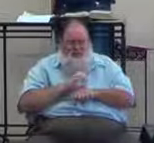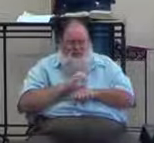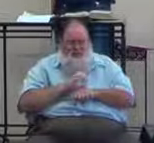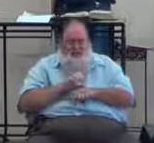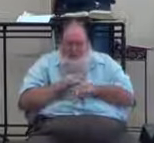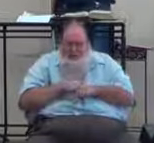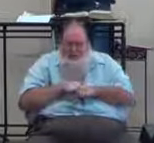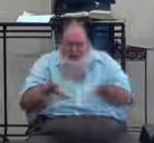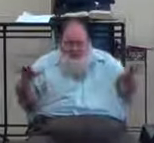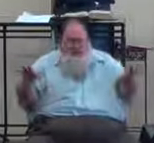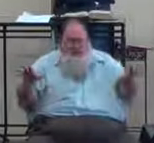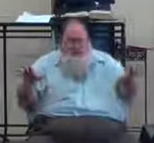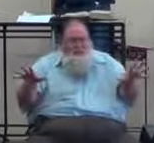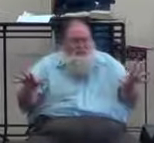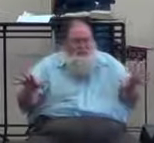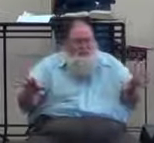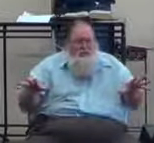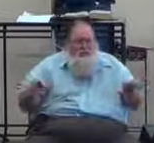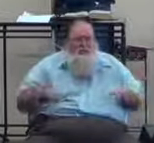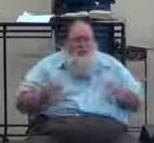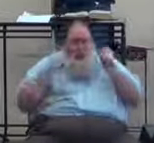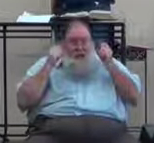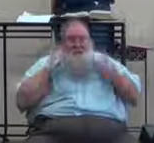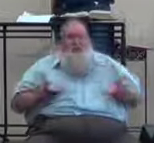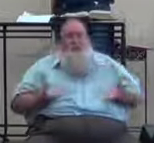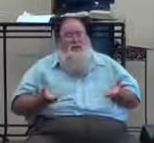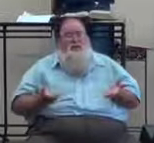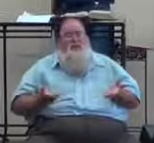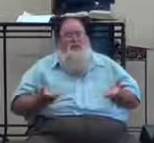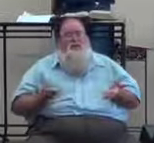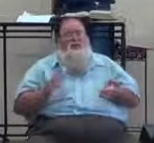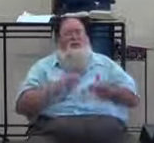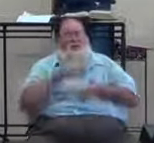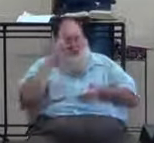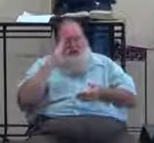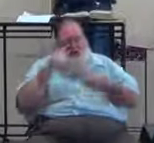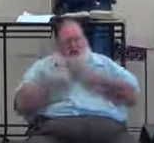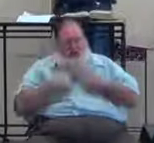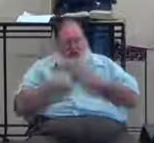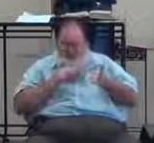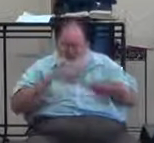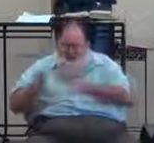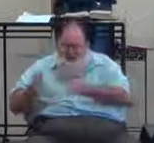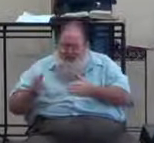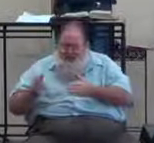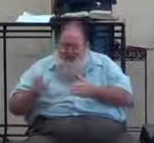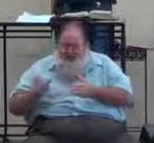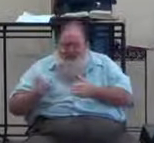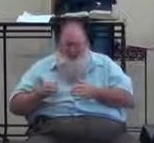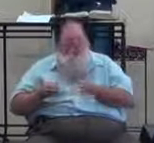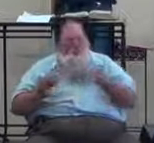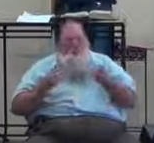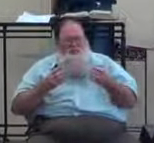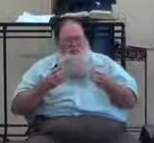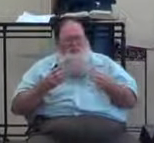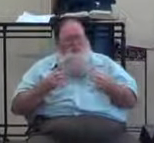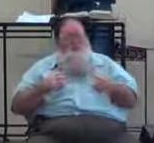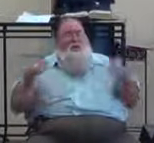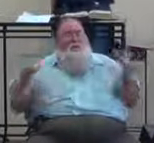out. What an amazing thing it is that God has the plan, and it's so much bigger than you and